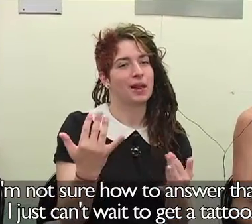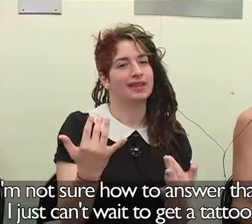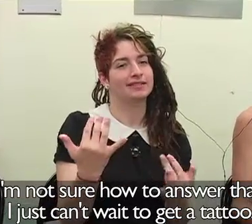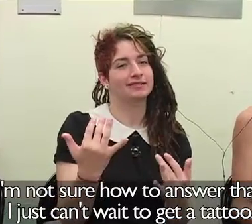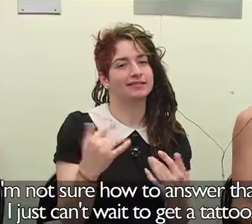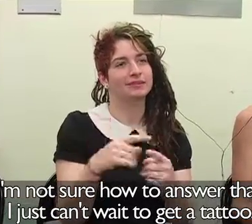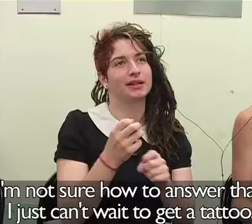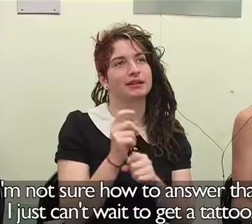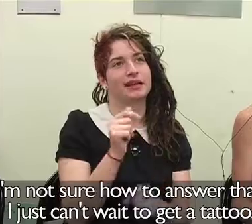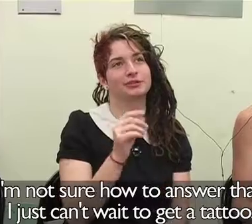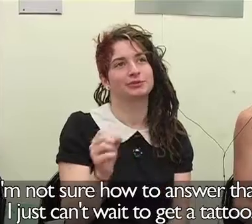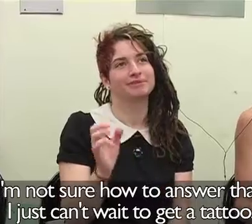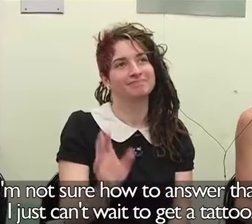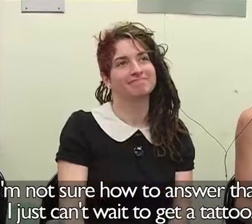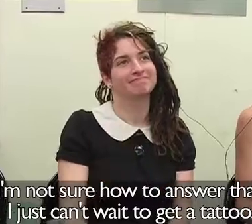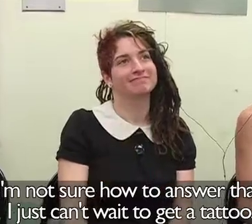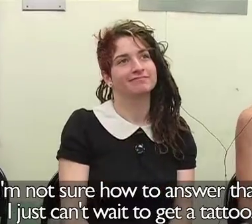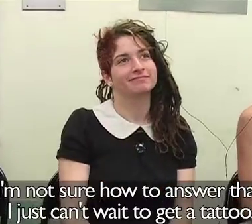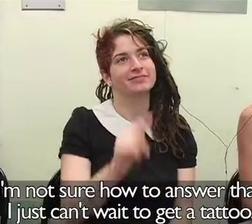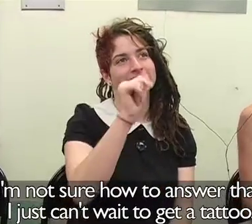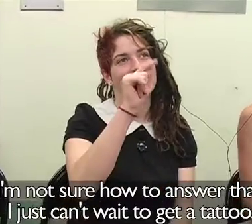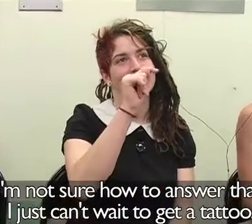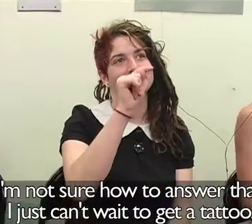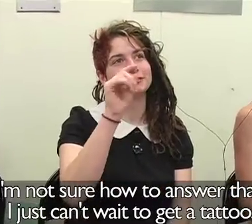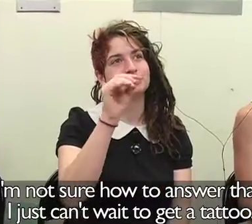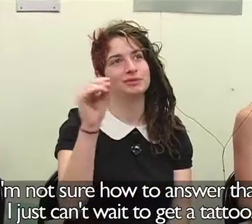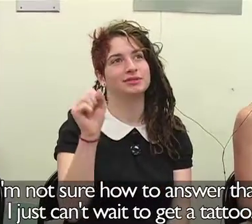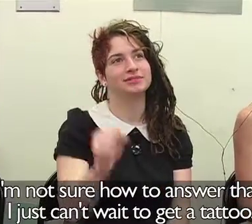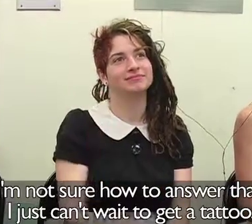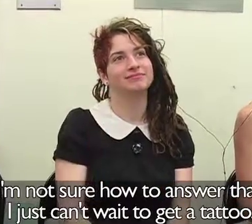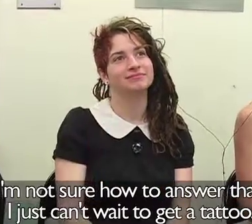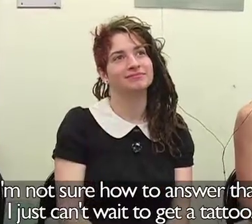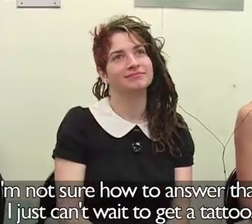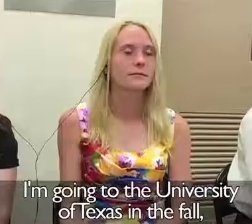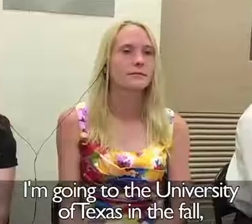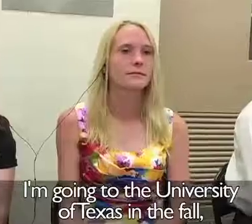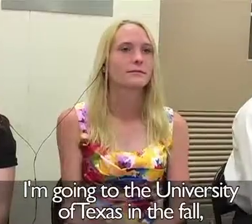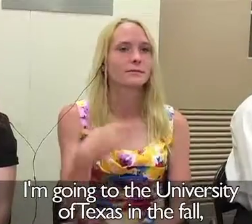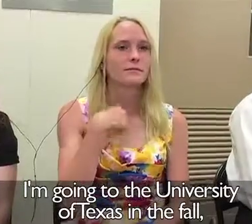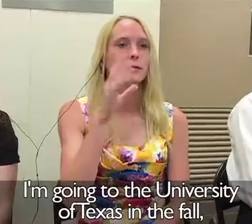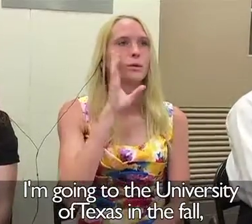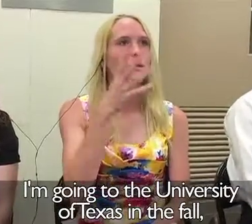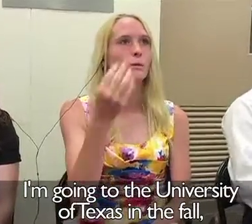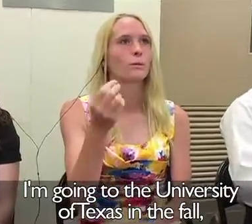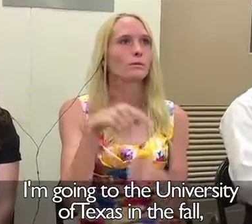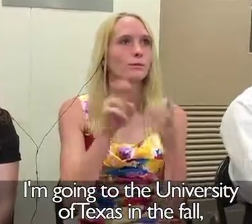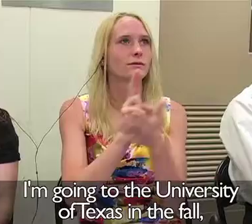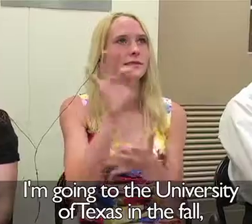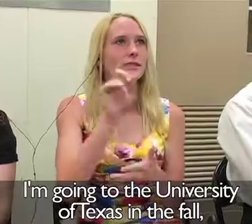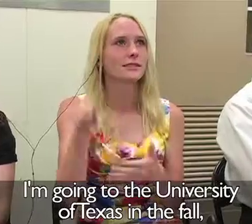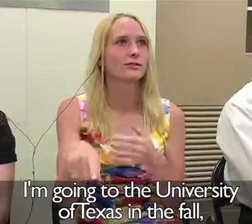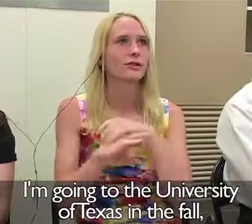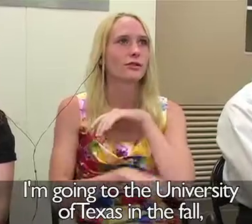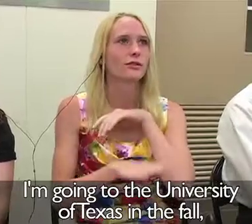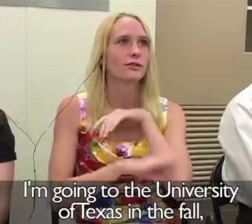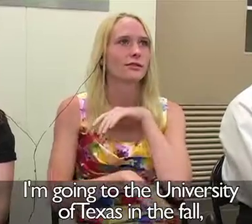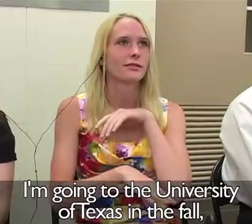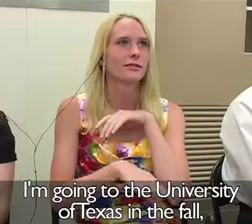I just can't wait to get a tattoo. I'm I'm going to the University of